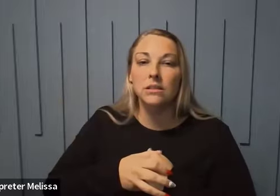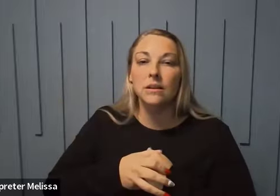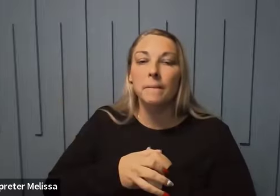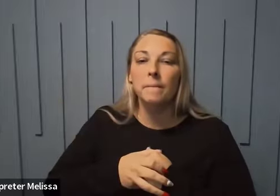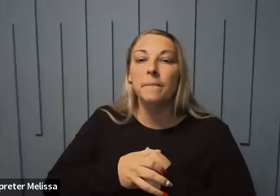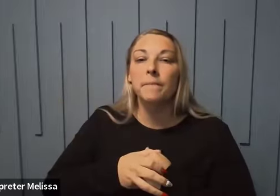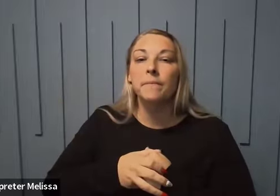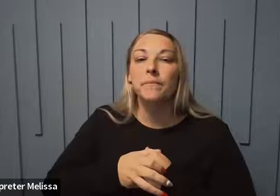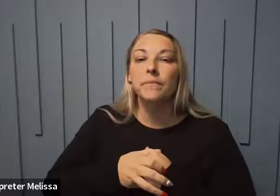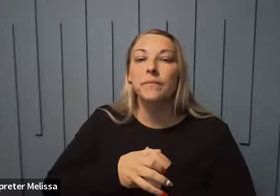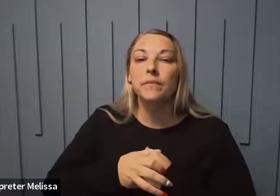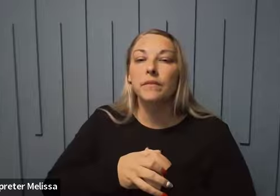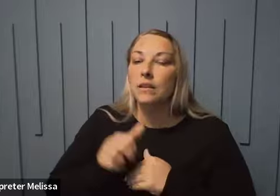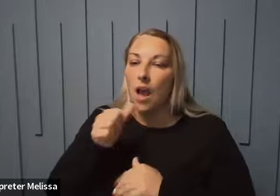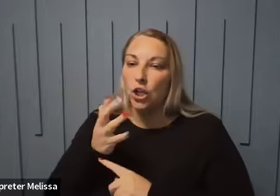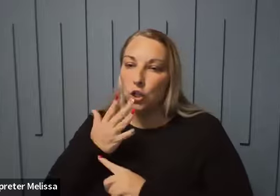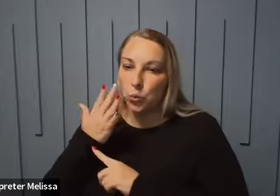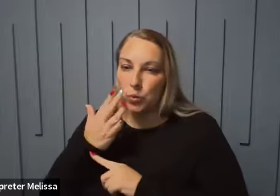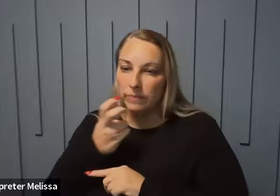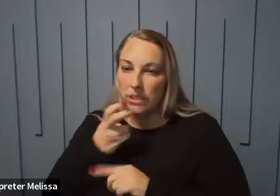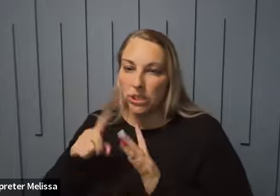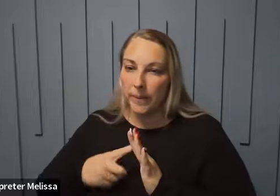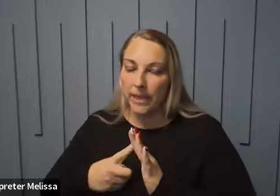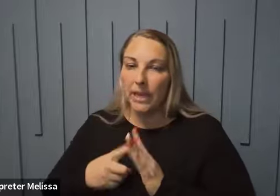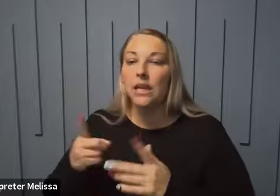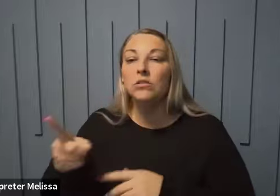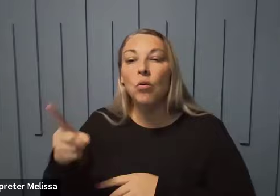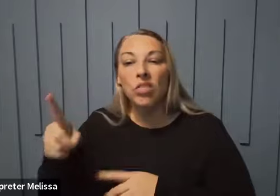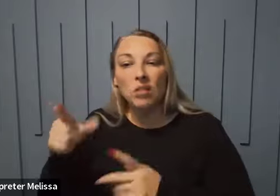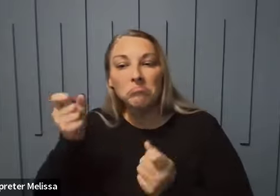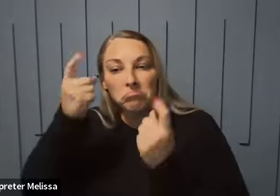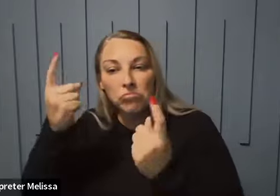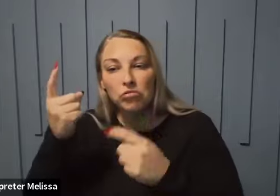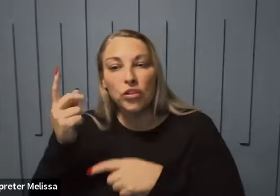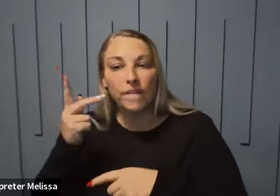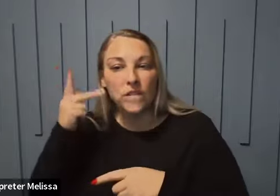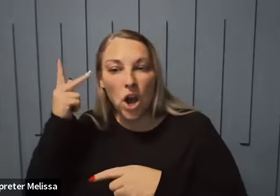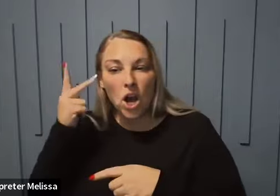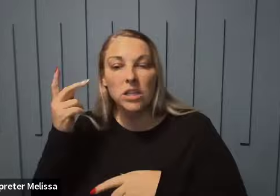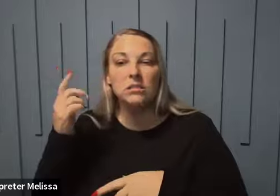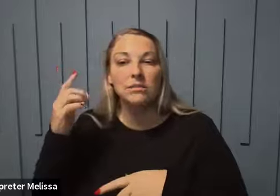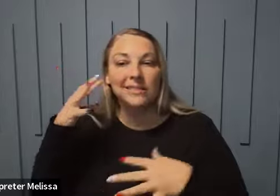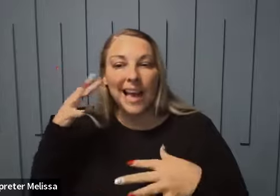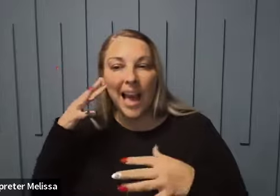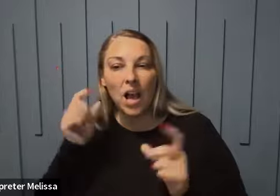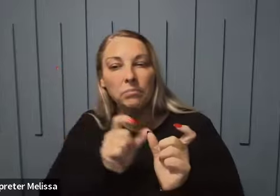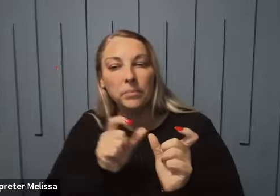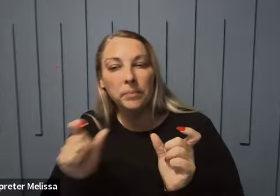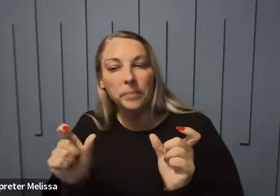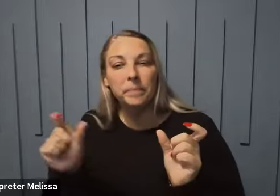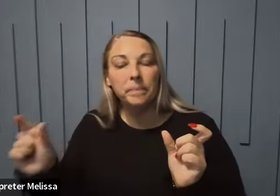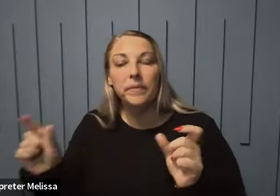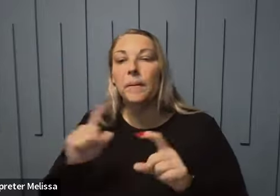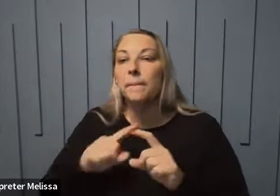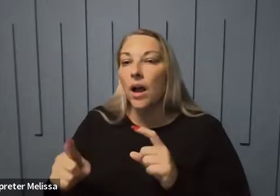that way, and their students were making progress. They understood phonics. They were able to do that, but they still weren't really, there was not really